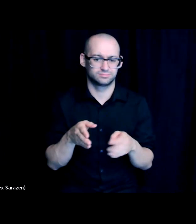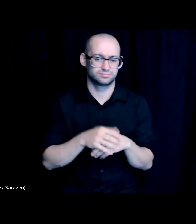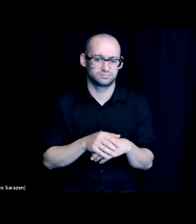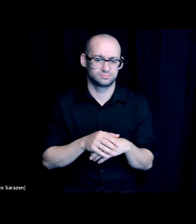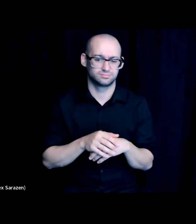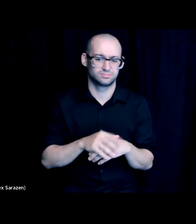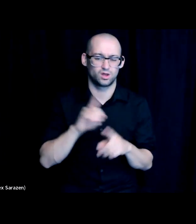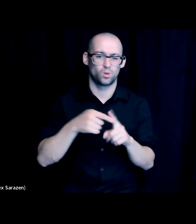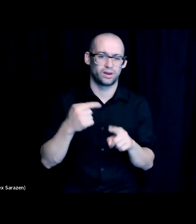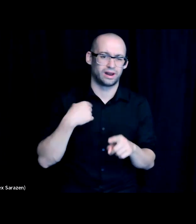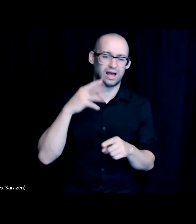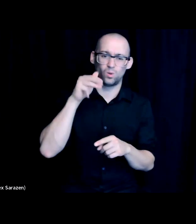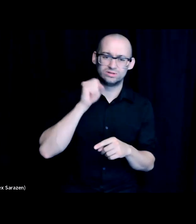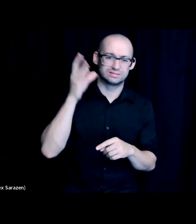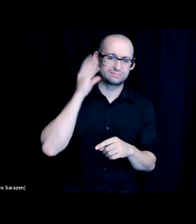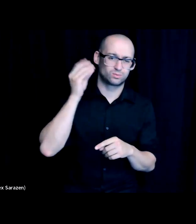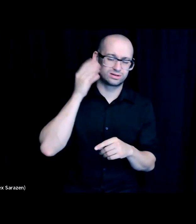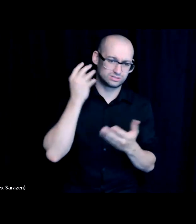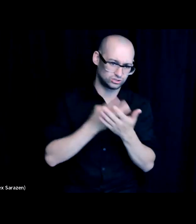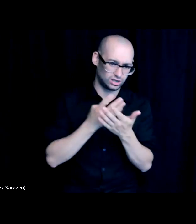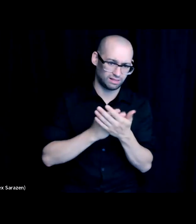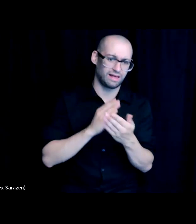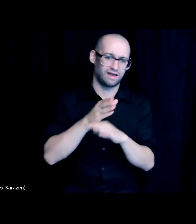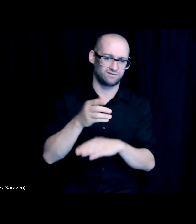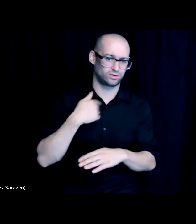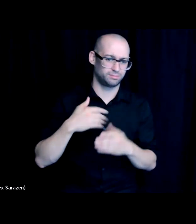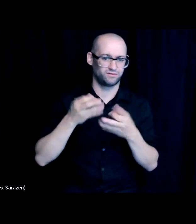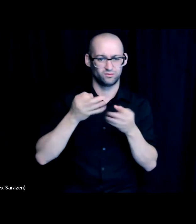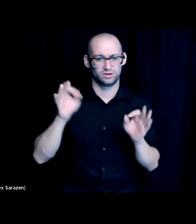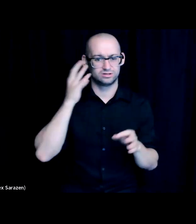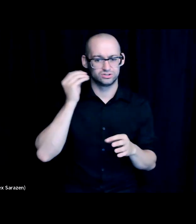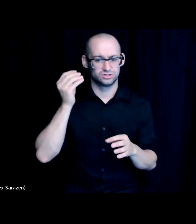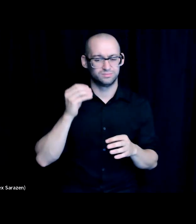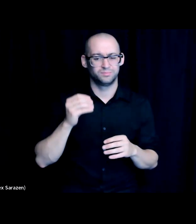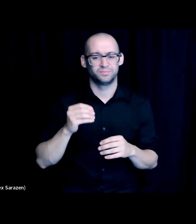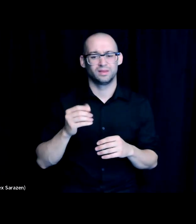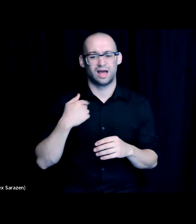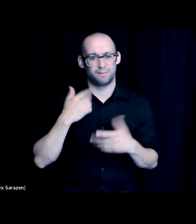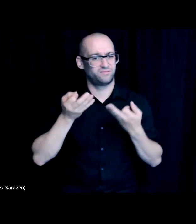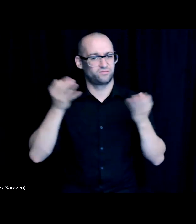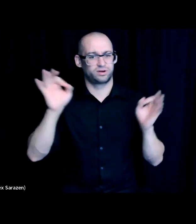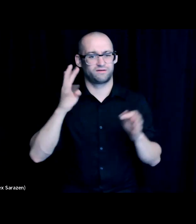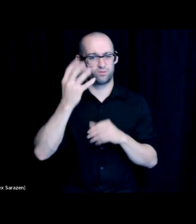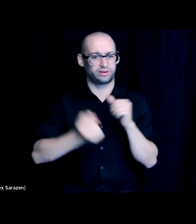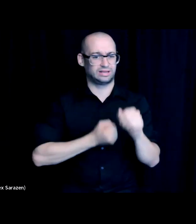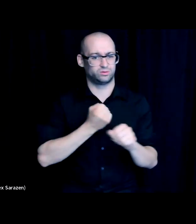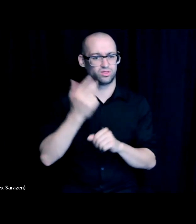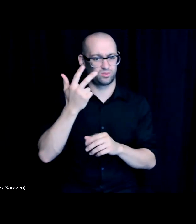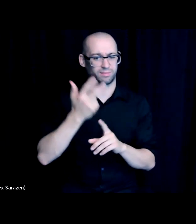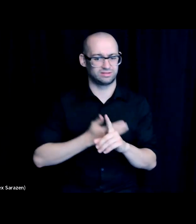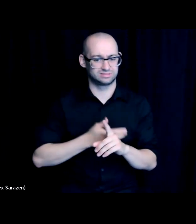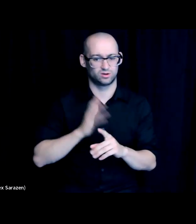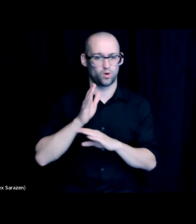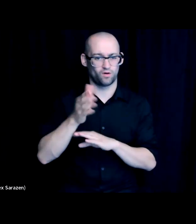I was incarcerated, after incarceration, I've been free now for 4 years and 3 months. I spent over half my